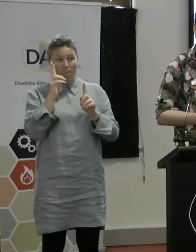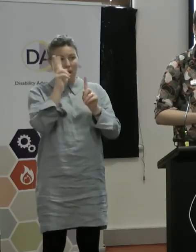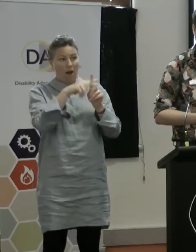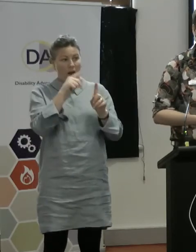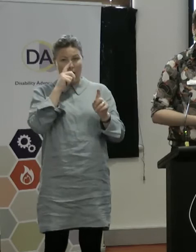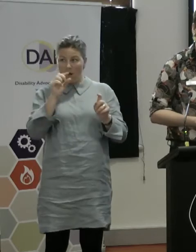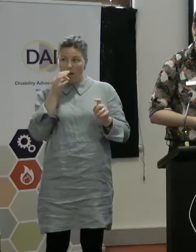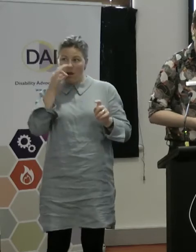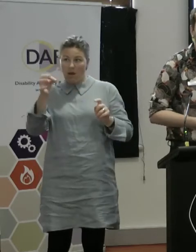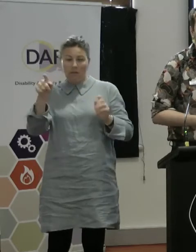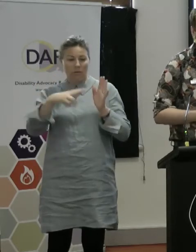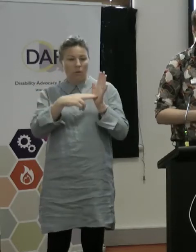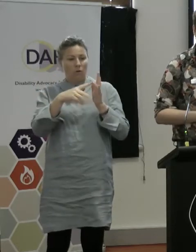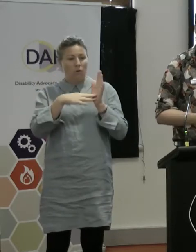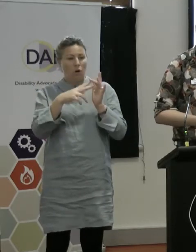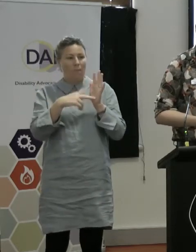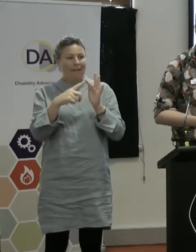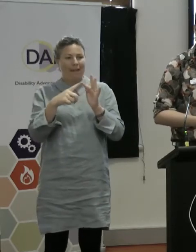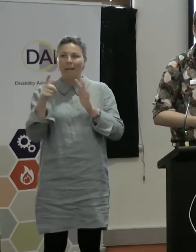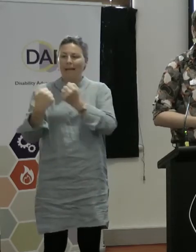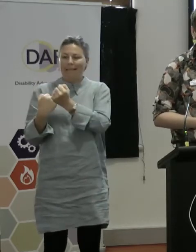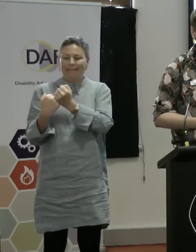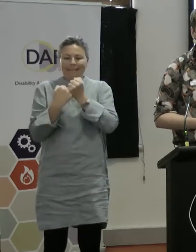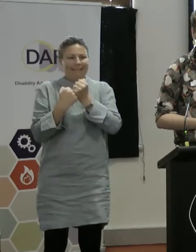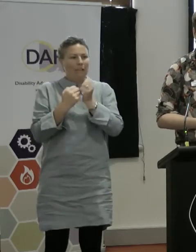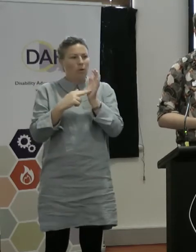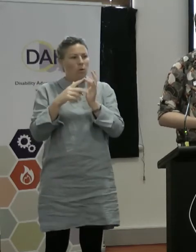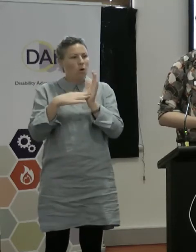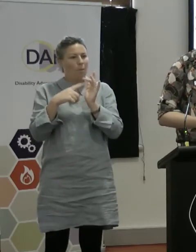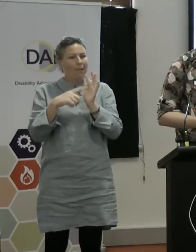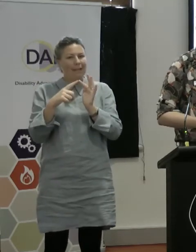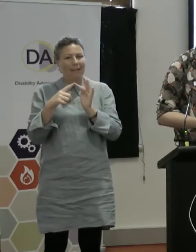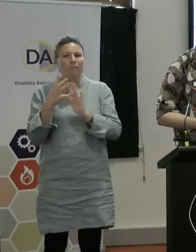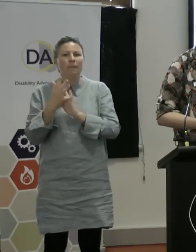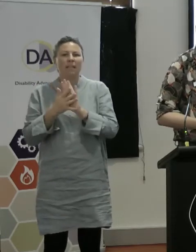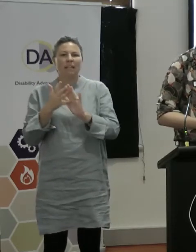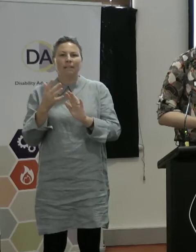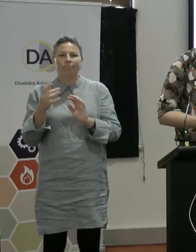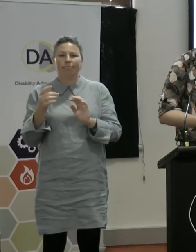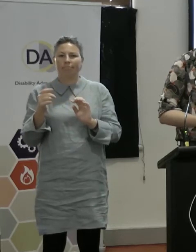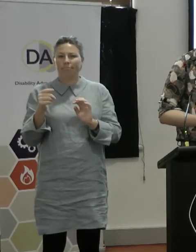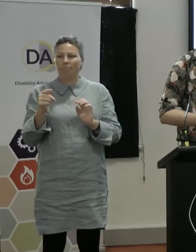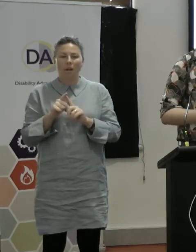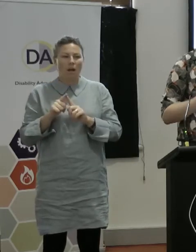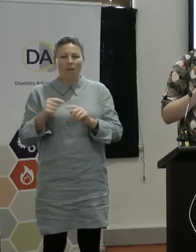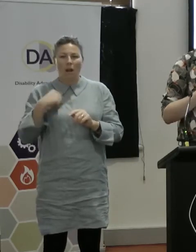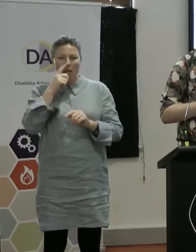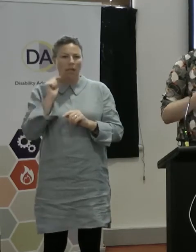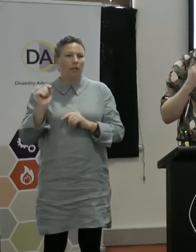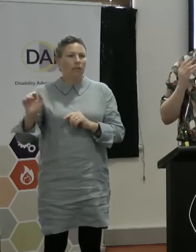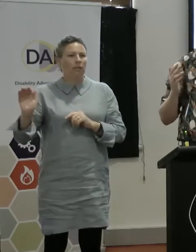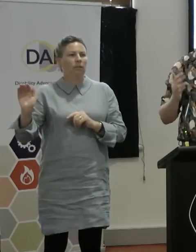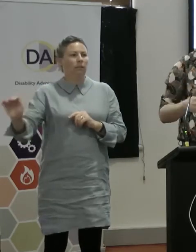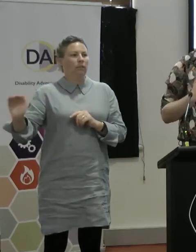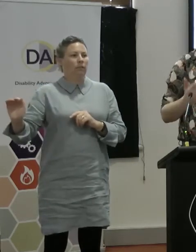So an assistance nominee is just a touch point for the applicant to be able to have that